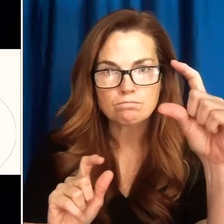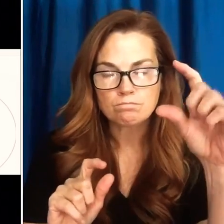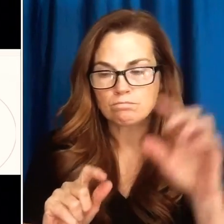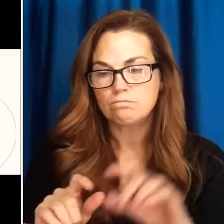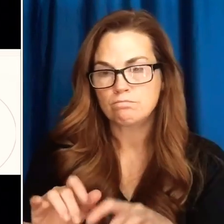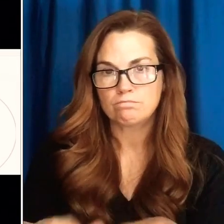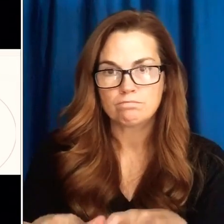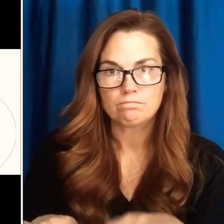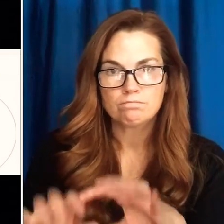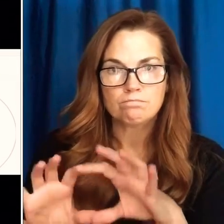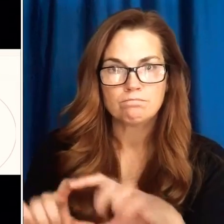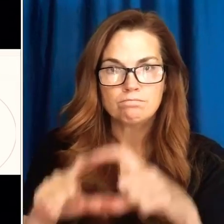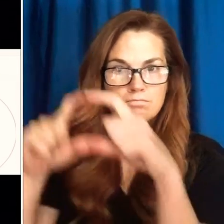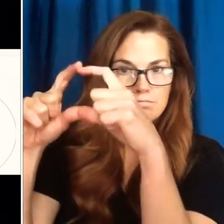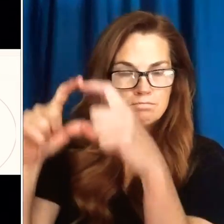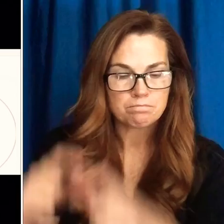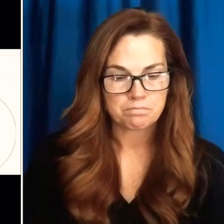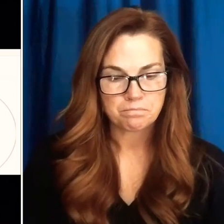couple numbers here.